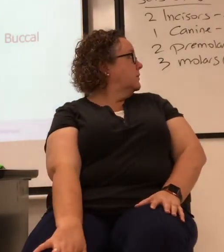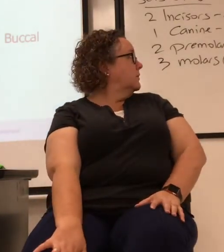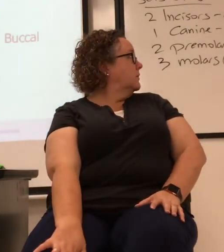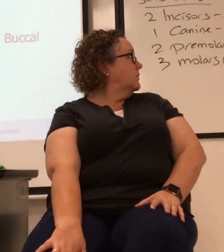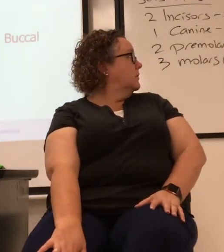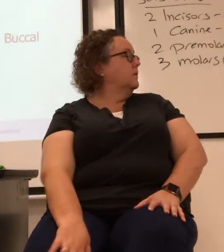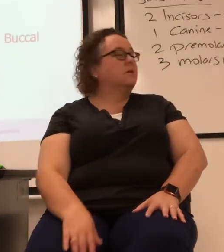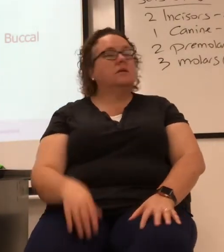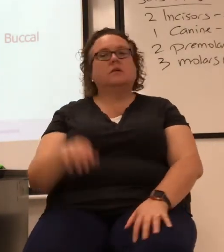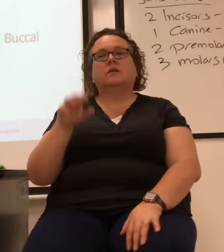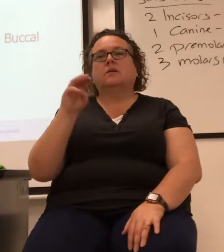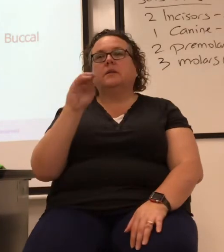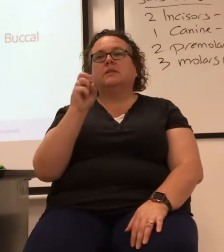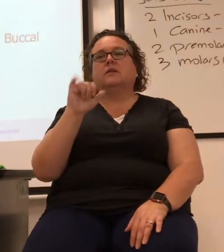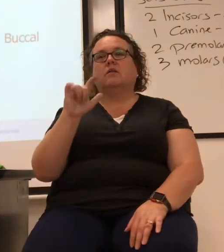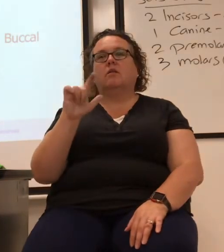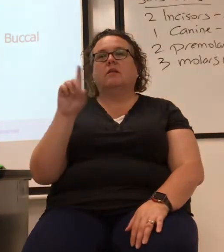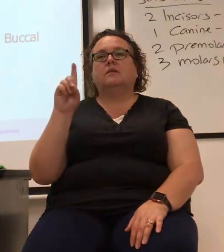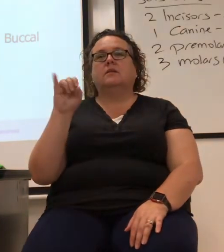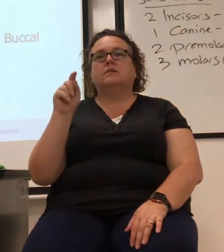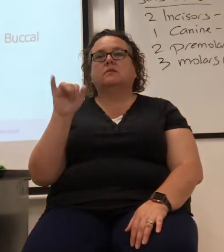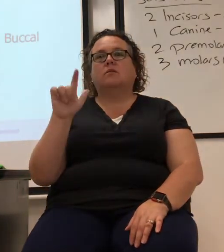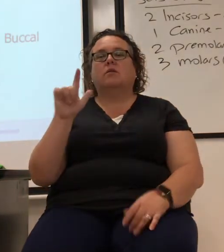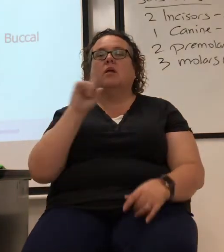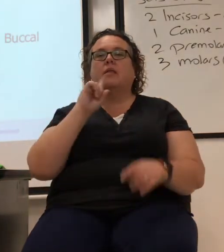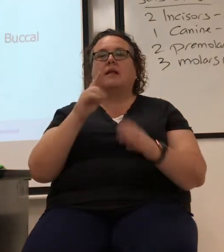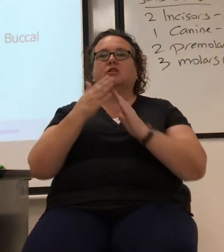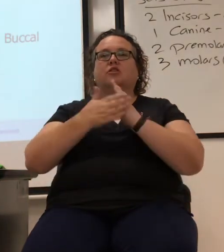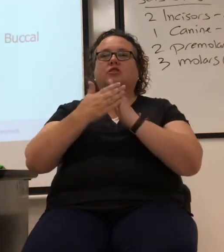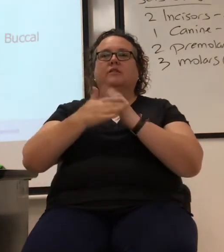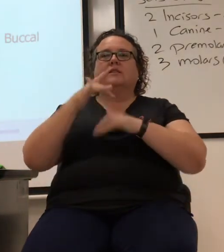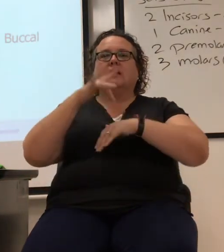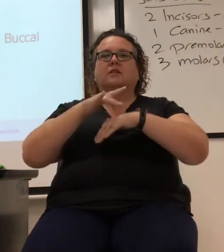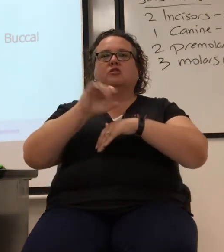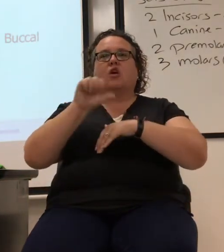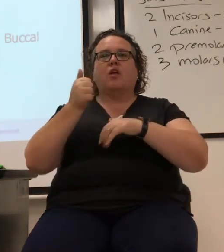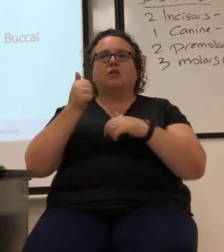Mesial and distal, I mean, those are the surfaces that contact other teeth, right?